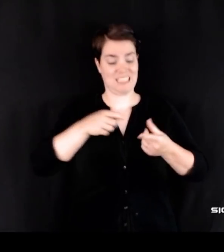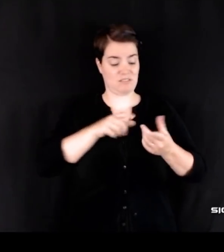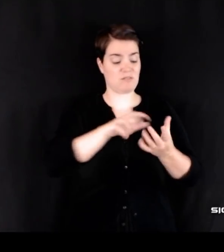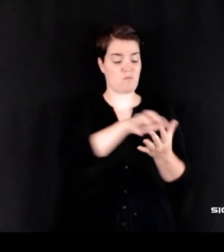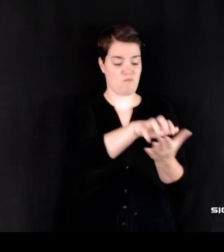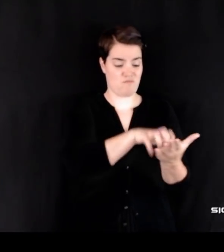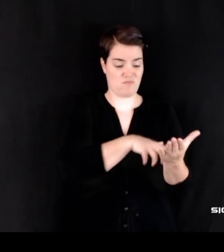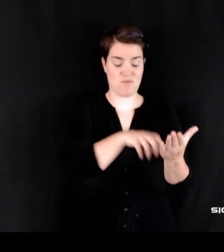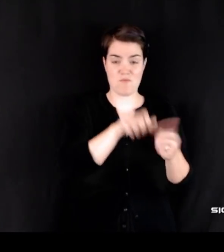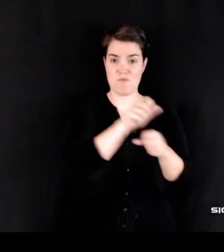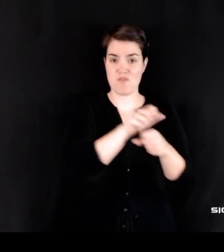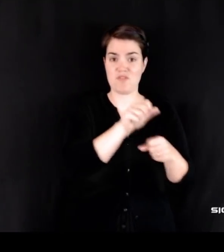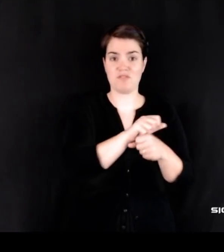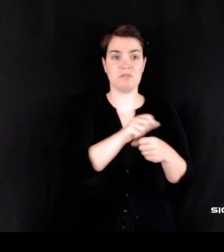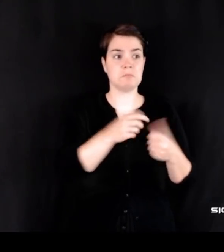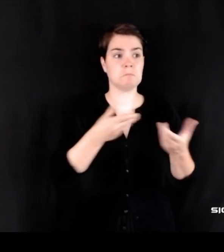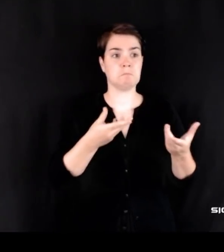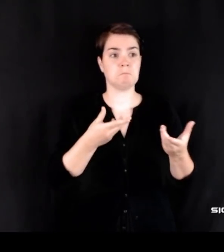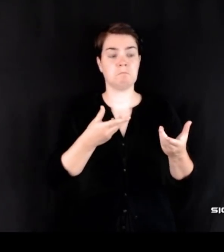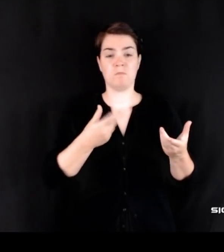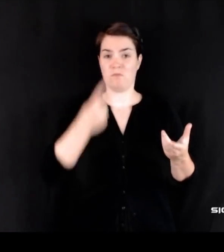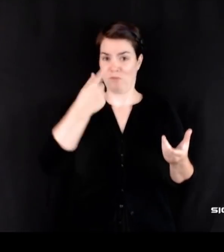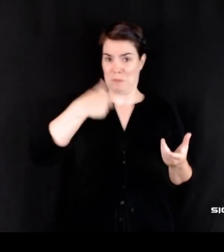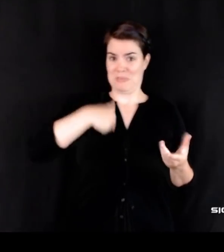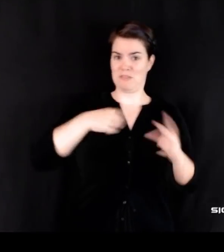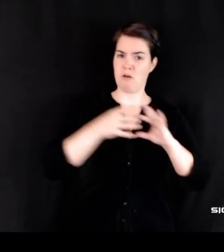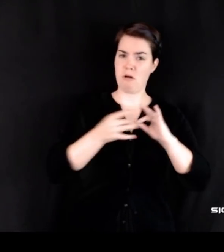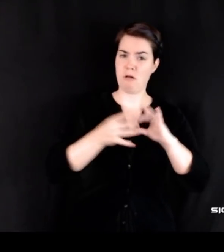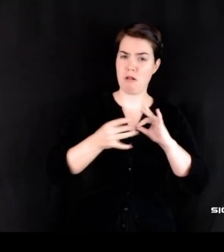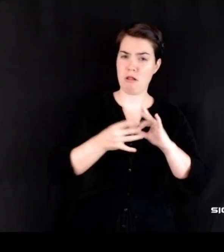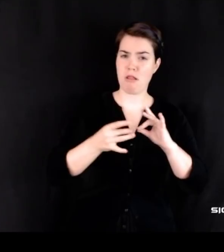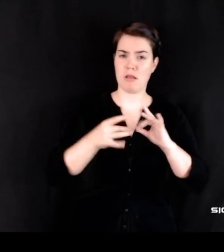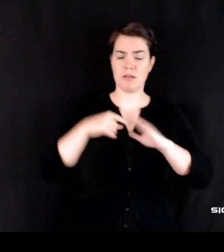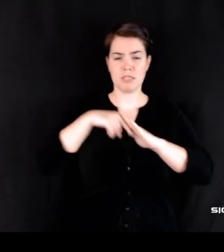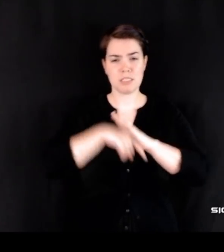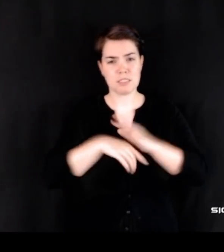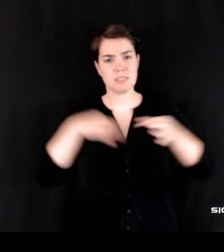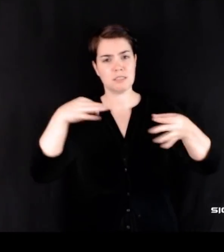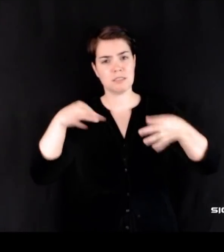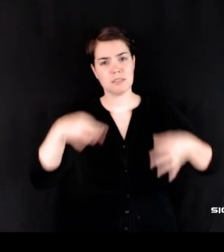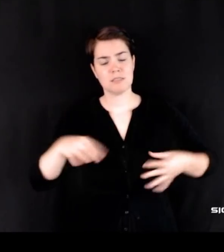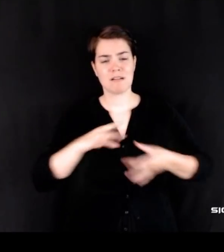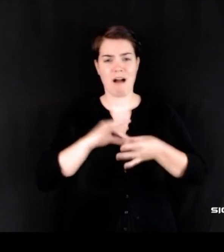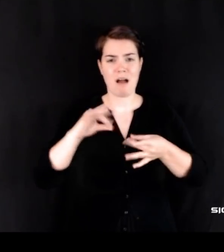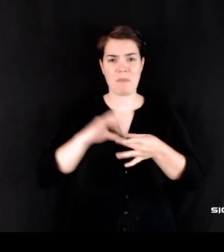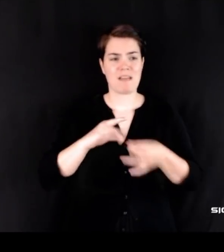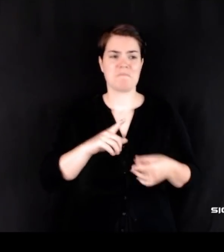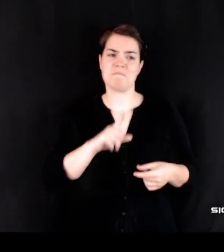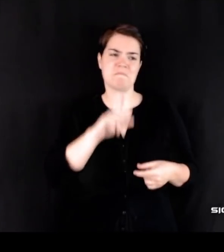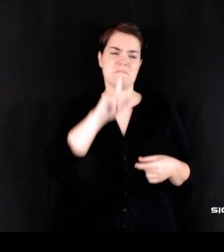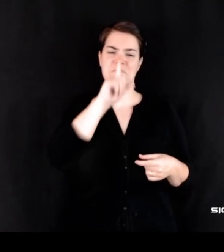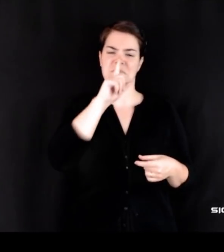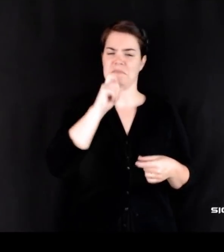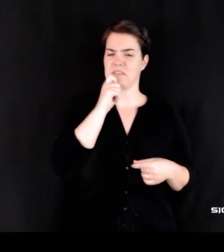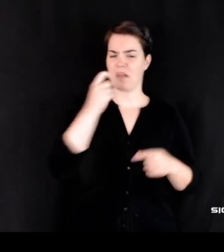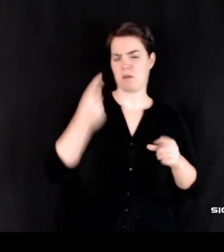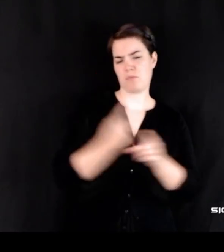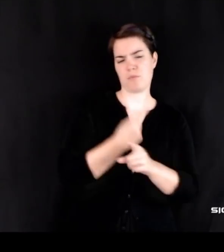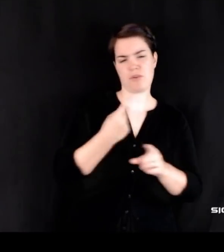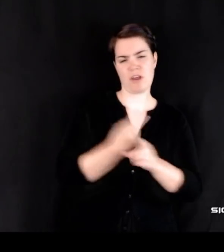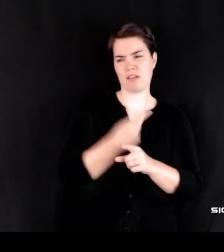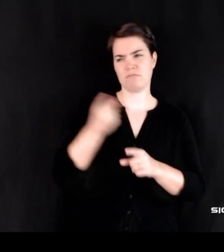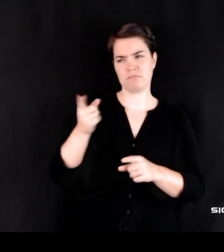written work, I do not believe it is appropriate for me to speak further about the investigation or to comment on the actions of the